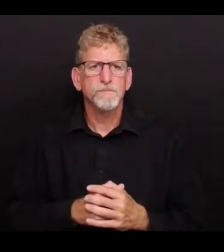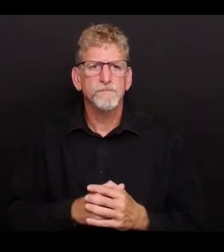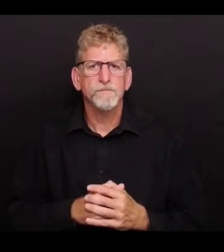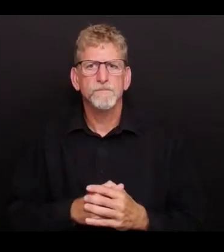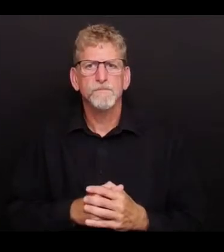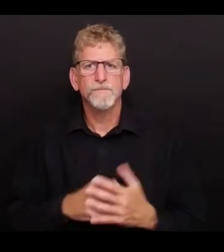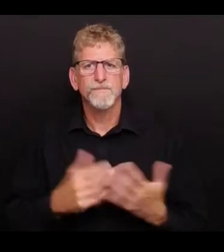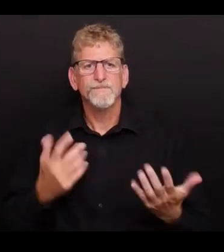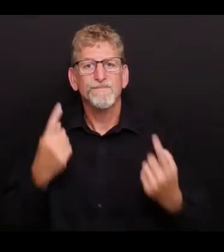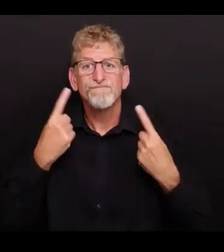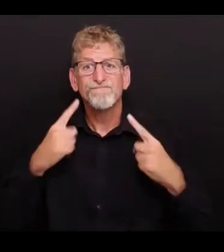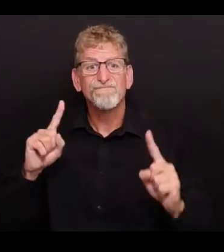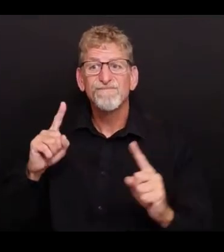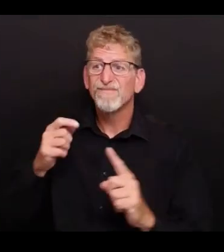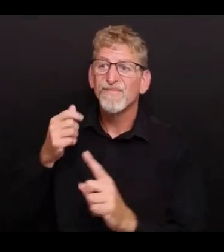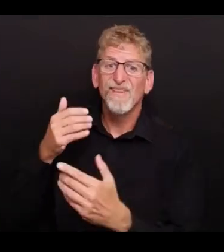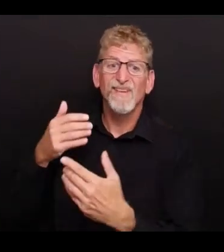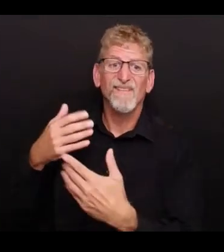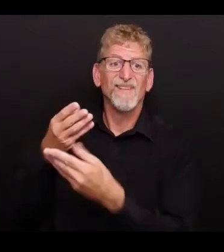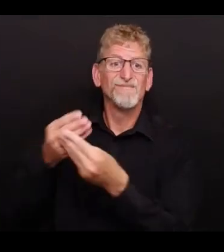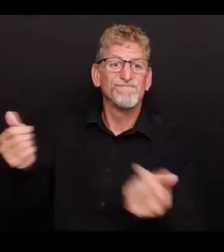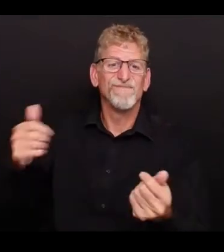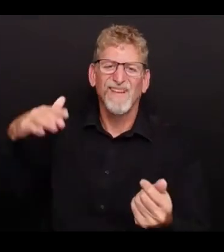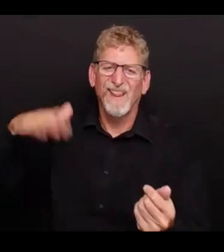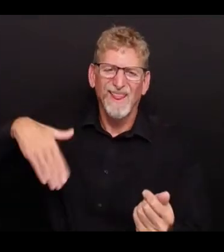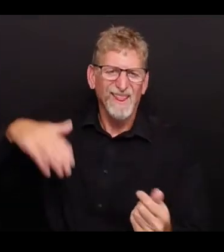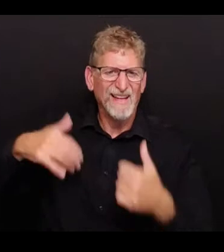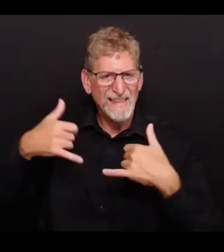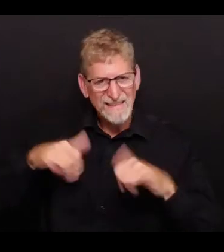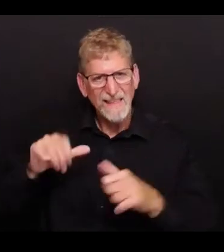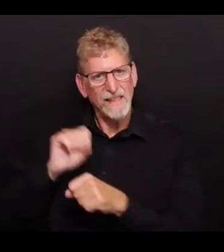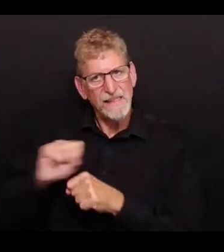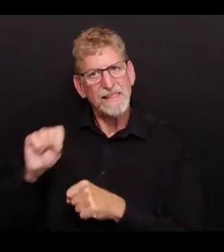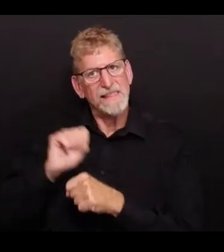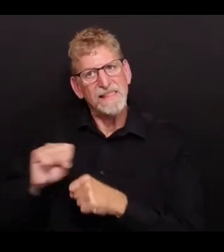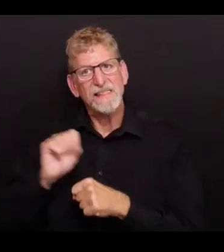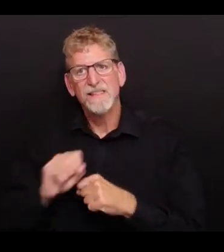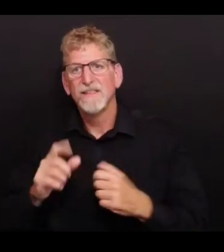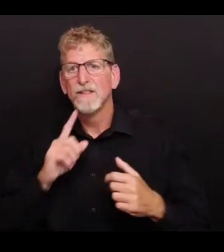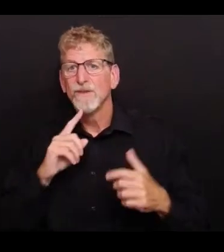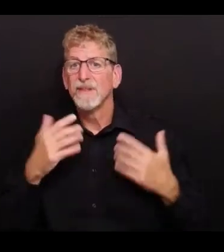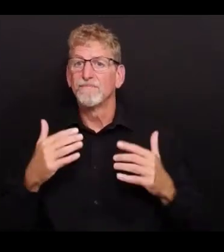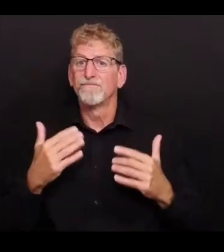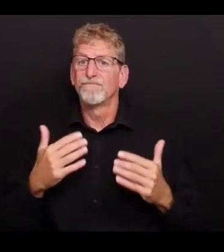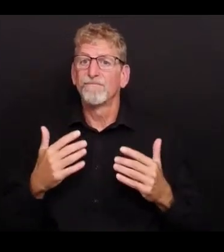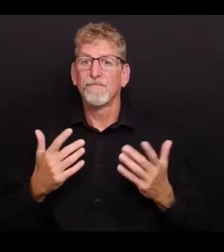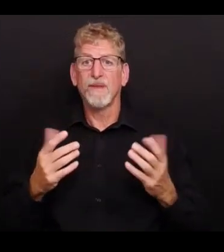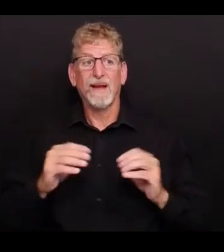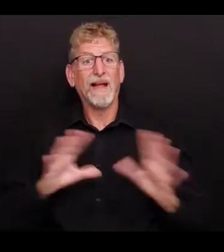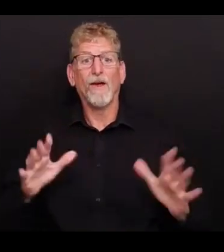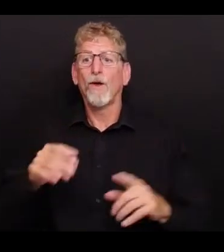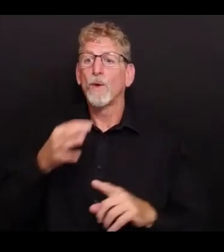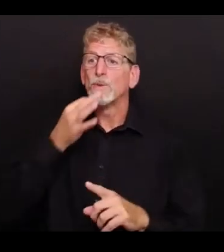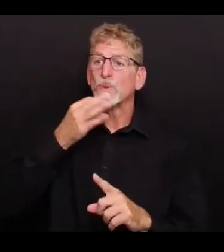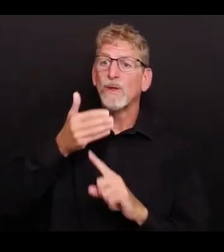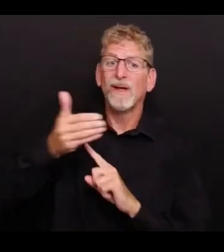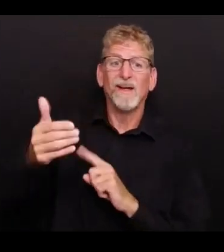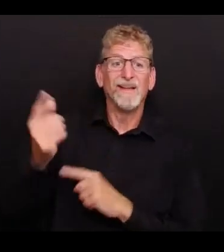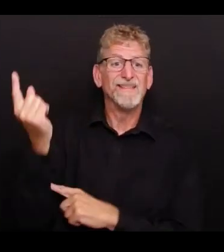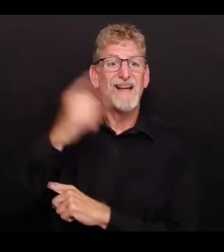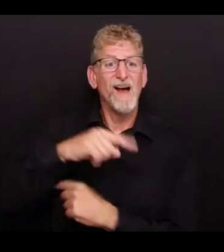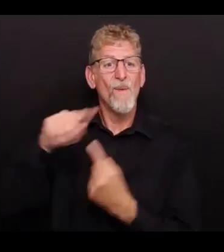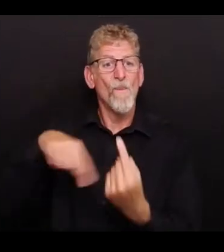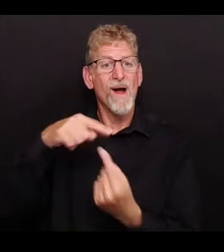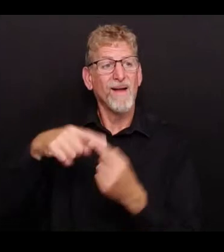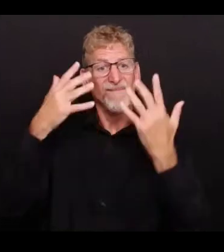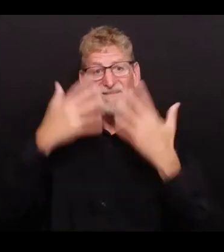grief that goes along with this, as we don't have a clearly defined end date when life can continue on in the new normal way. We had a